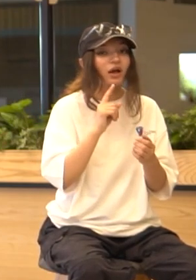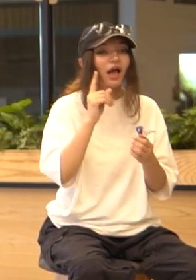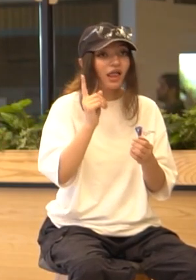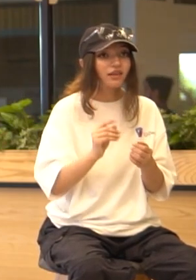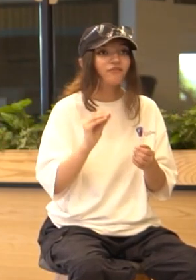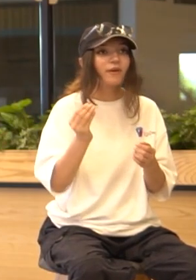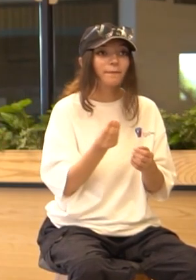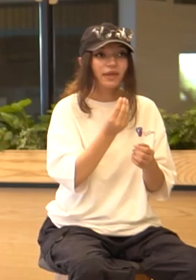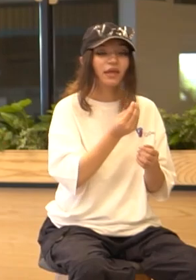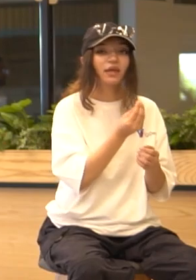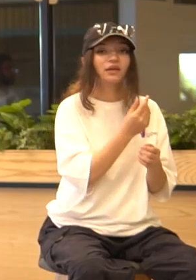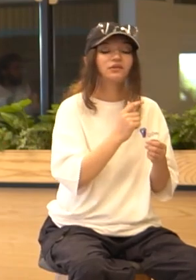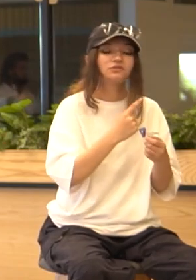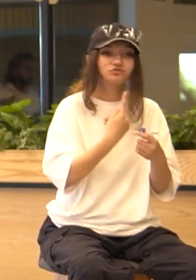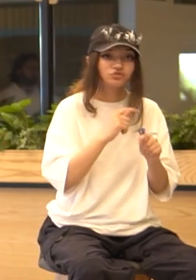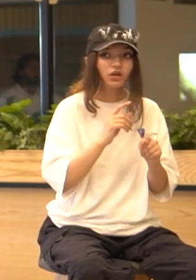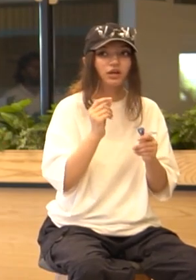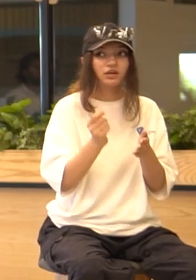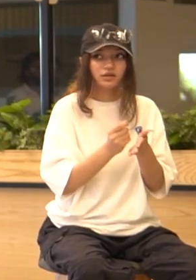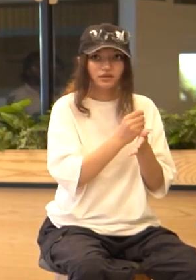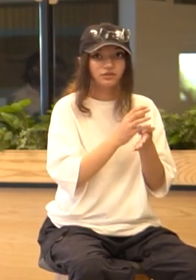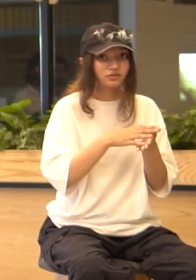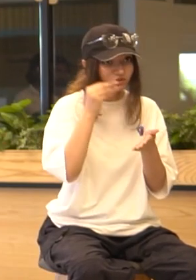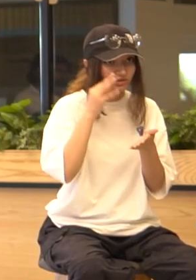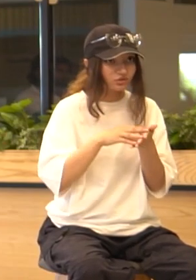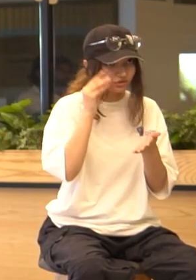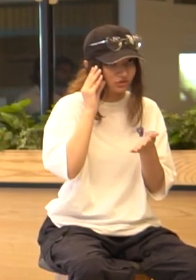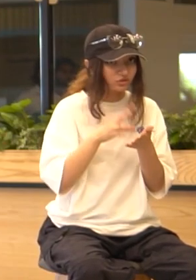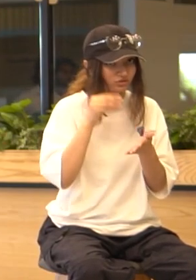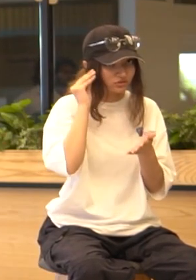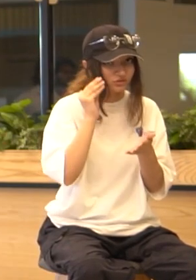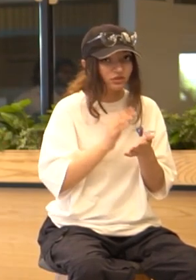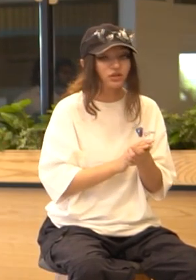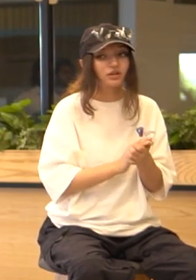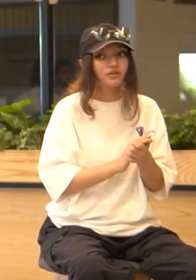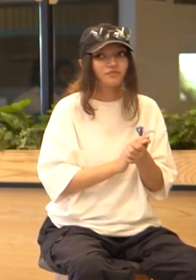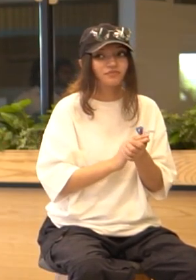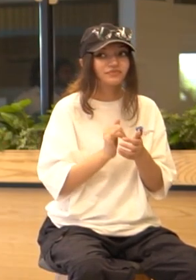It was very complicated, and the only way that I could recall them was in a very